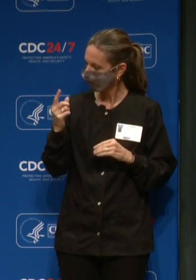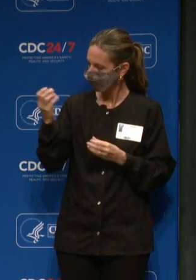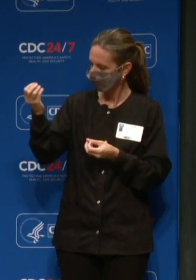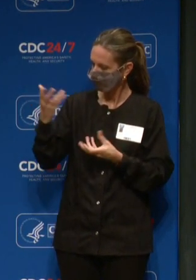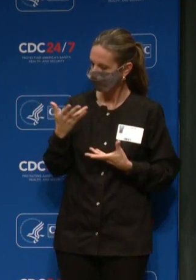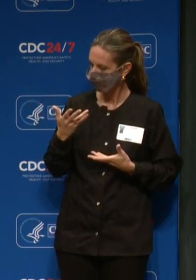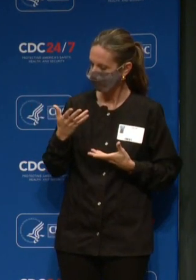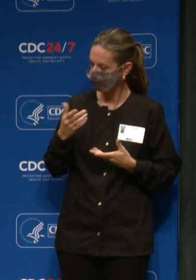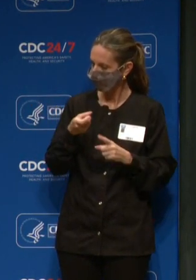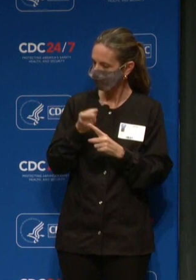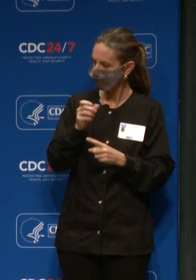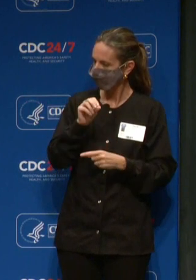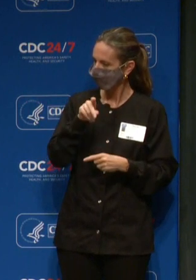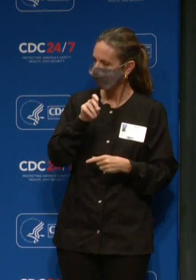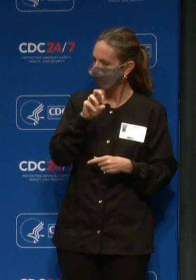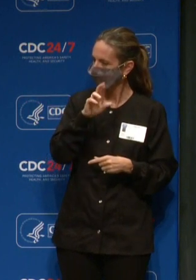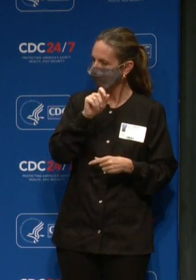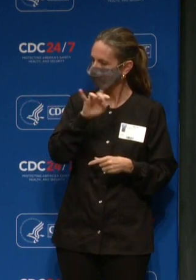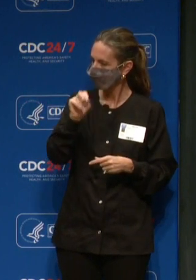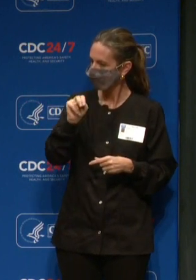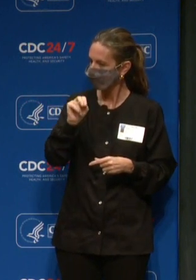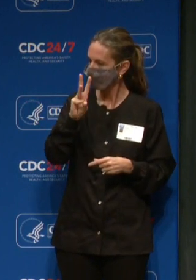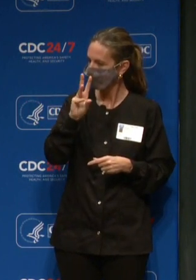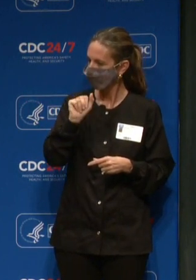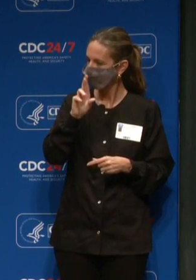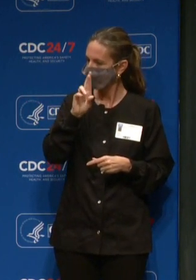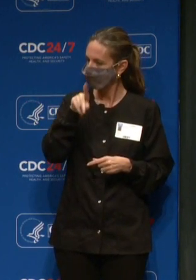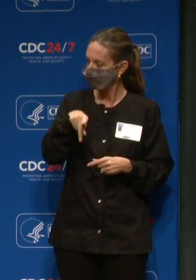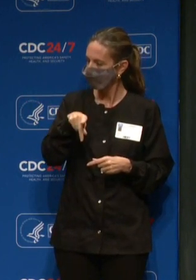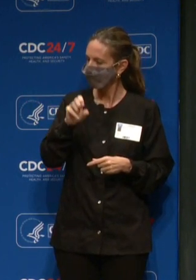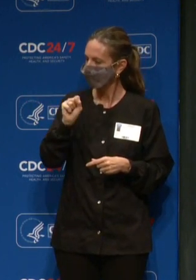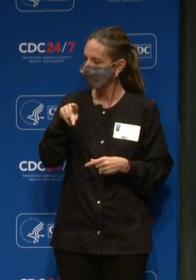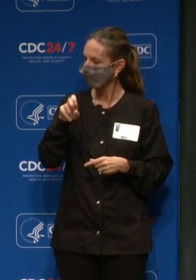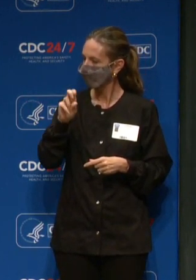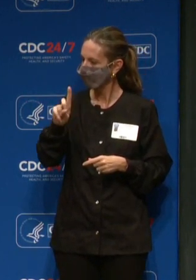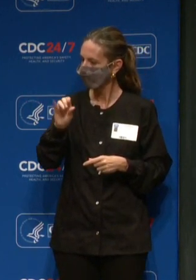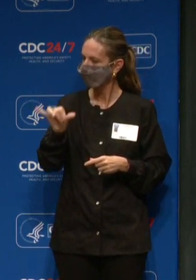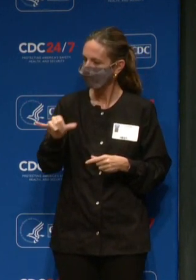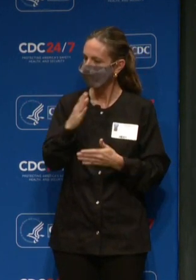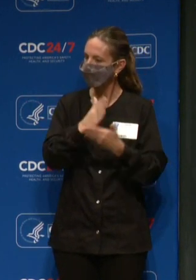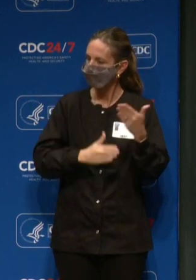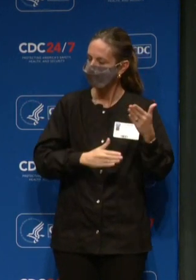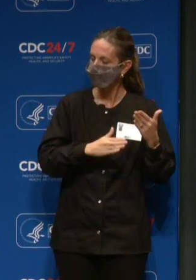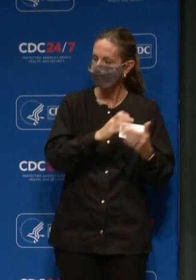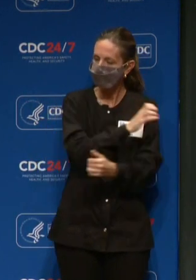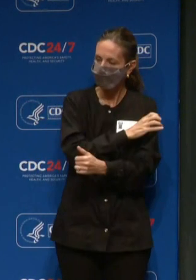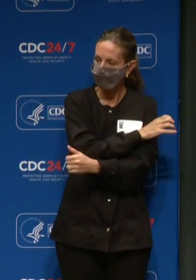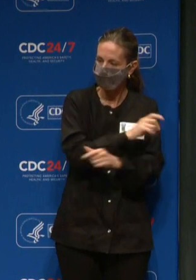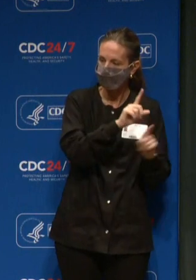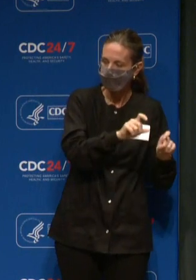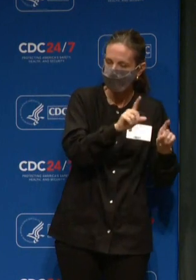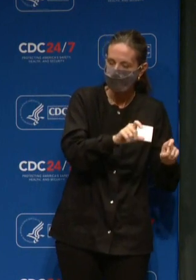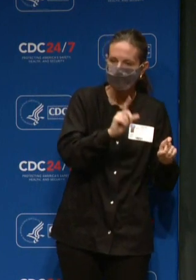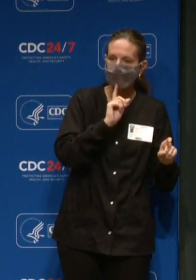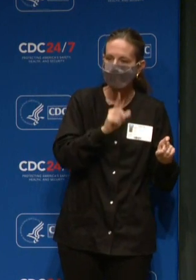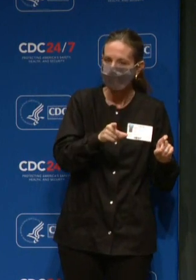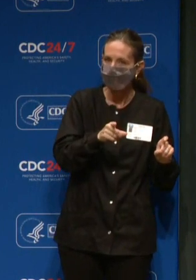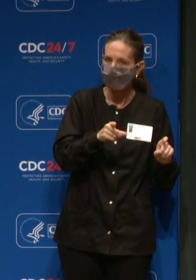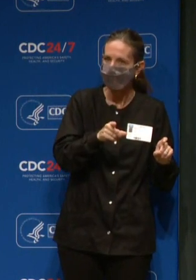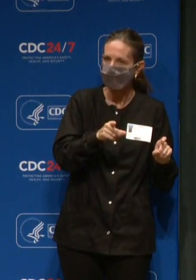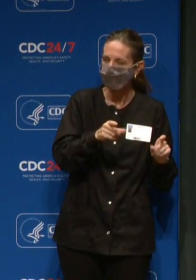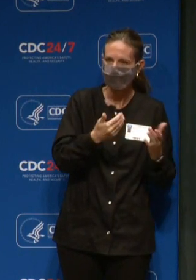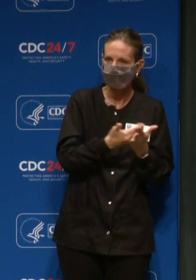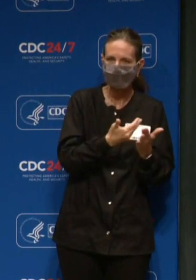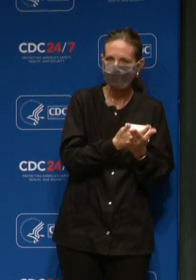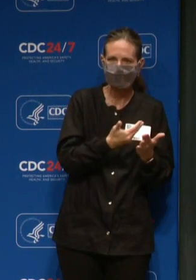Speed today that AstraZeneca and Johnson trials are going to resume this week. Can you share any more about this as well as the